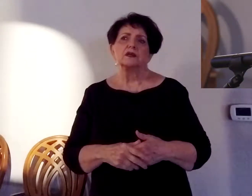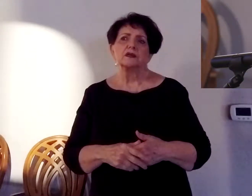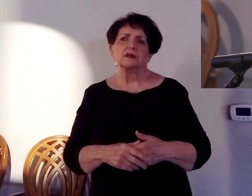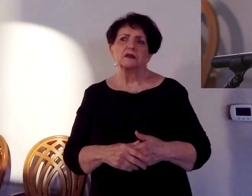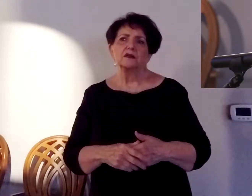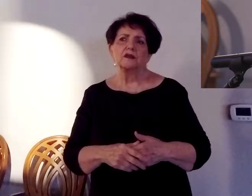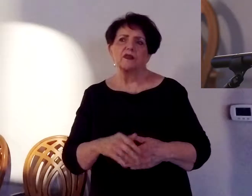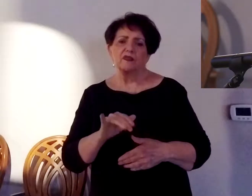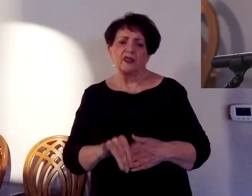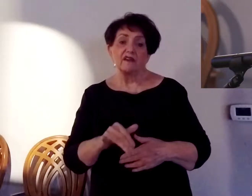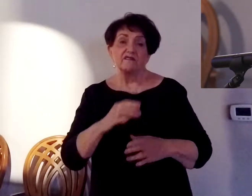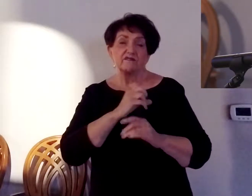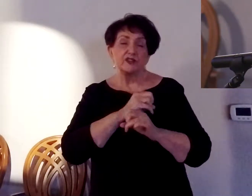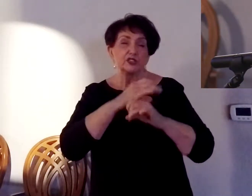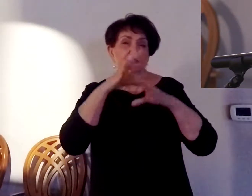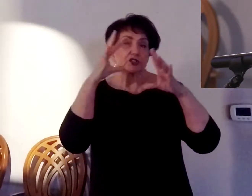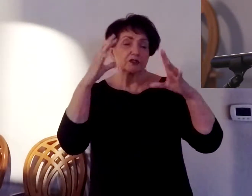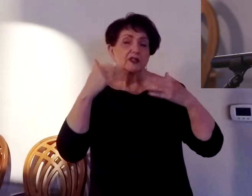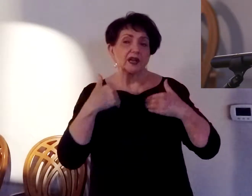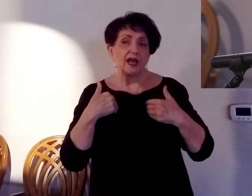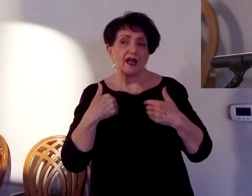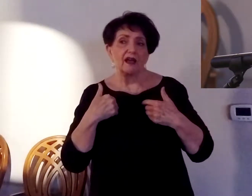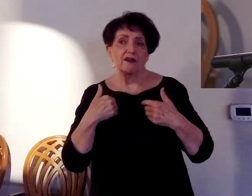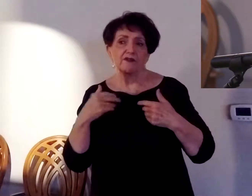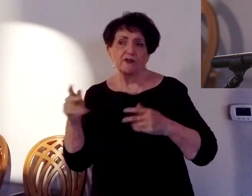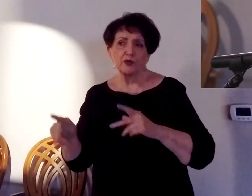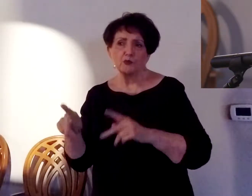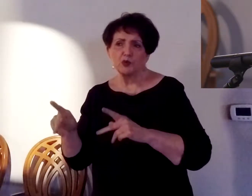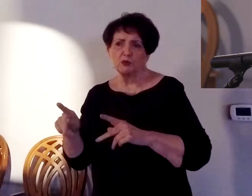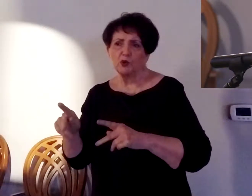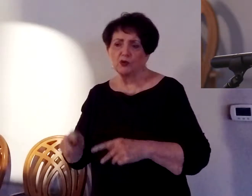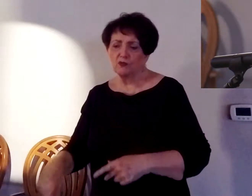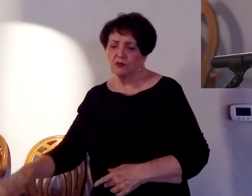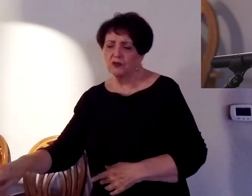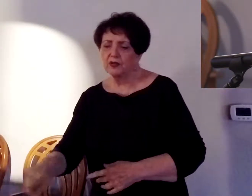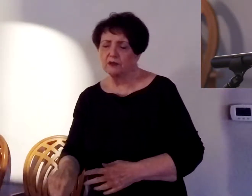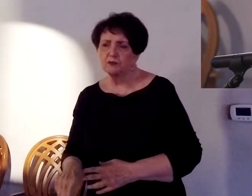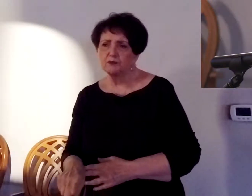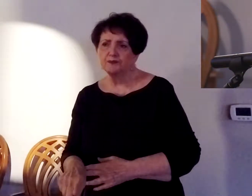vision that I have for those people to be